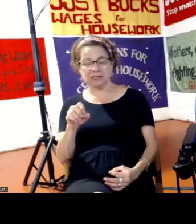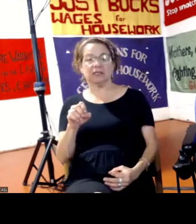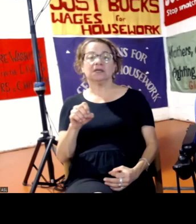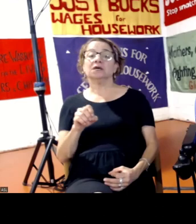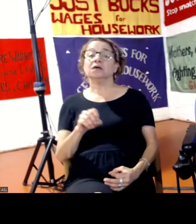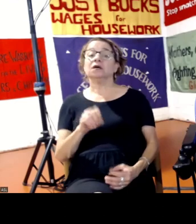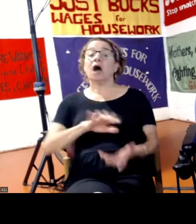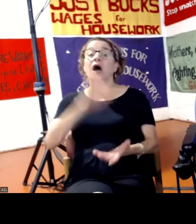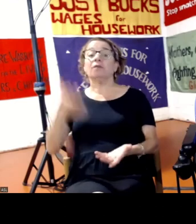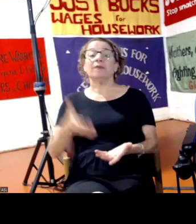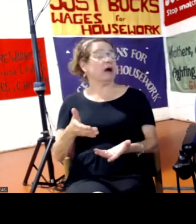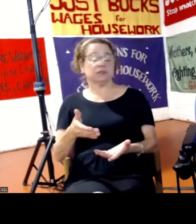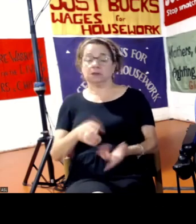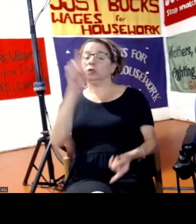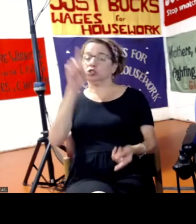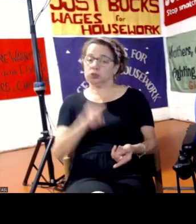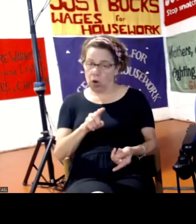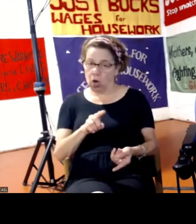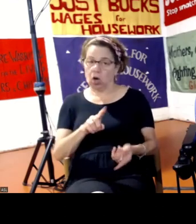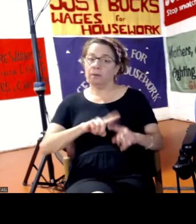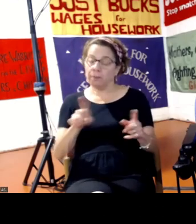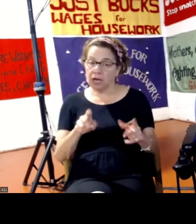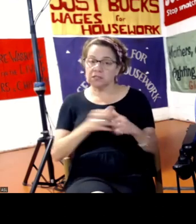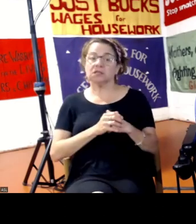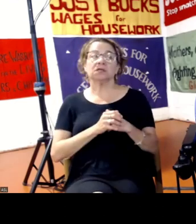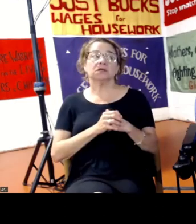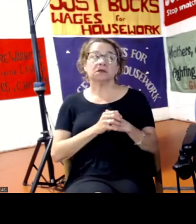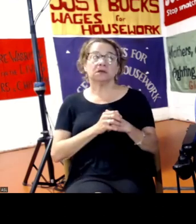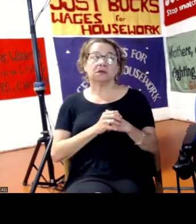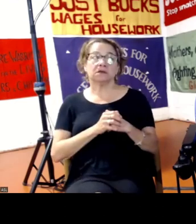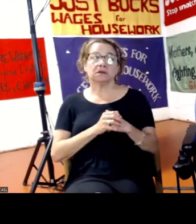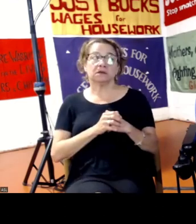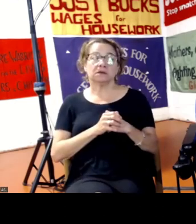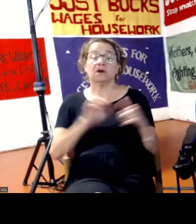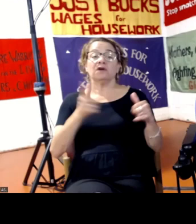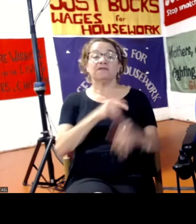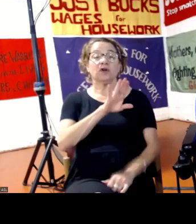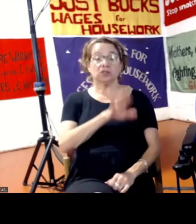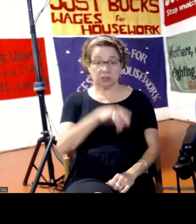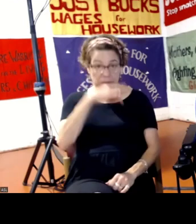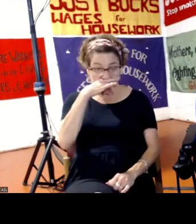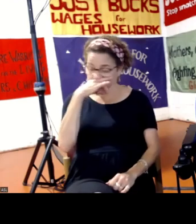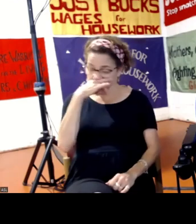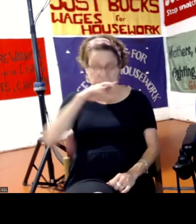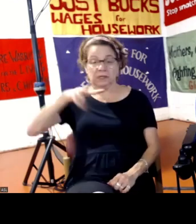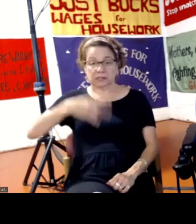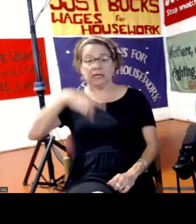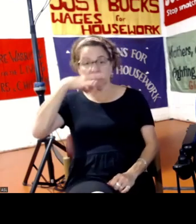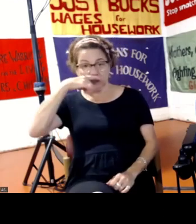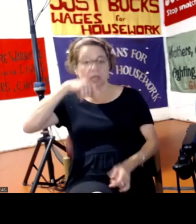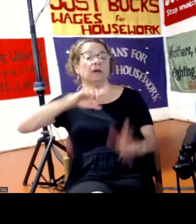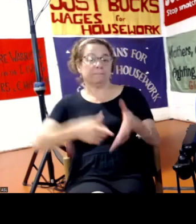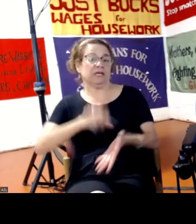smaller, and it didn't start with the first child. It only started with the second. And it was the Wages for Housework